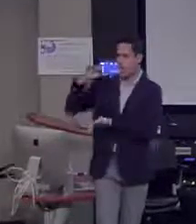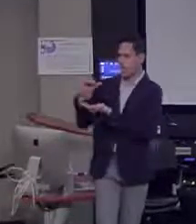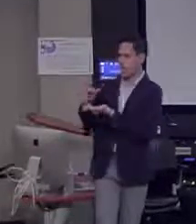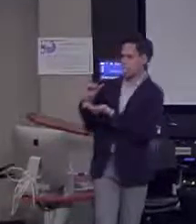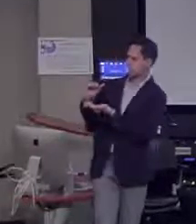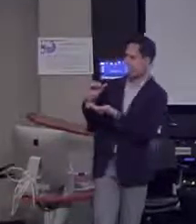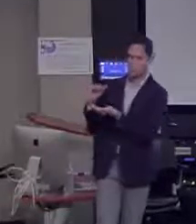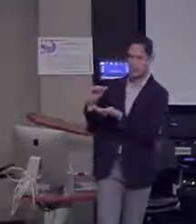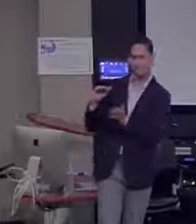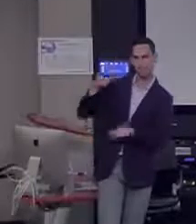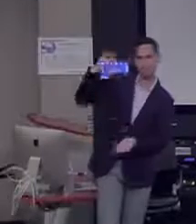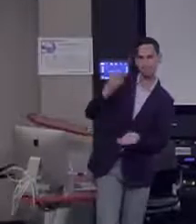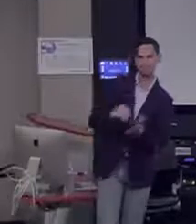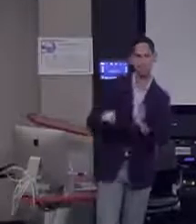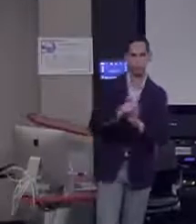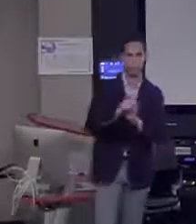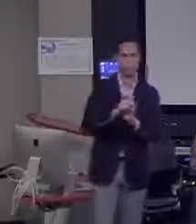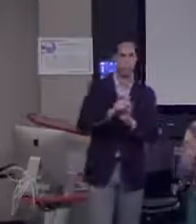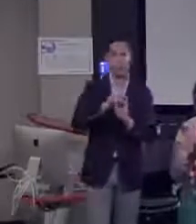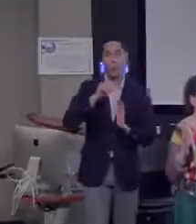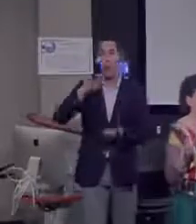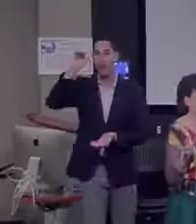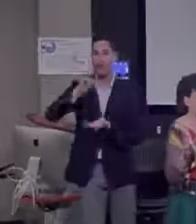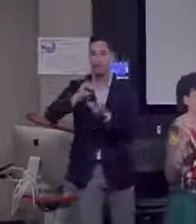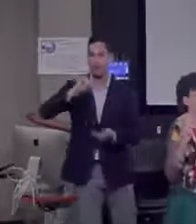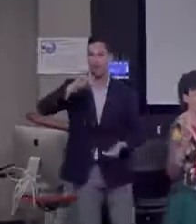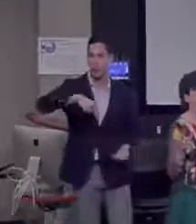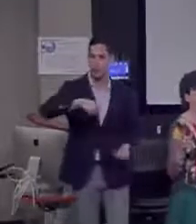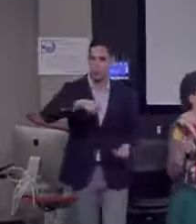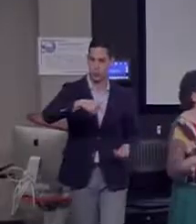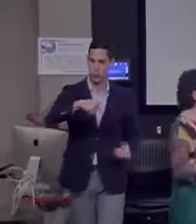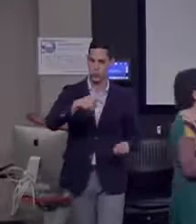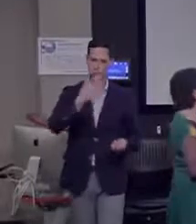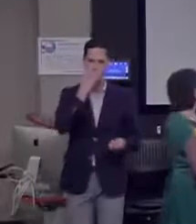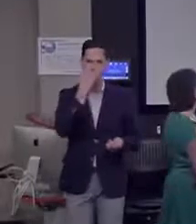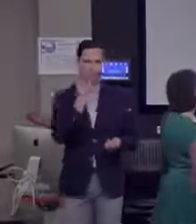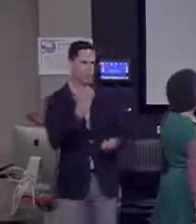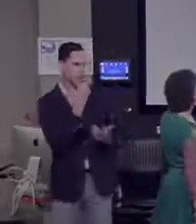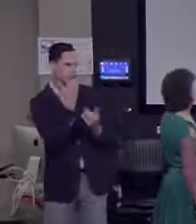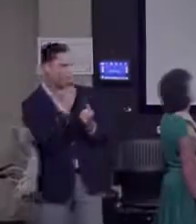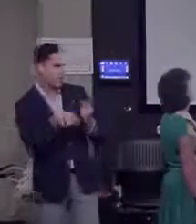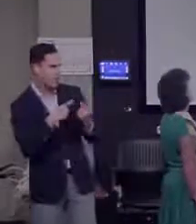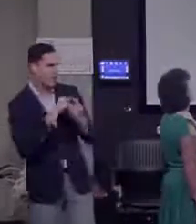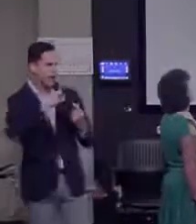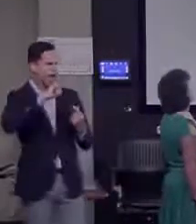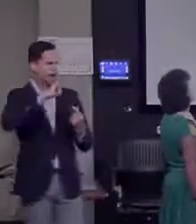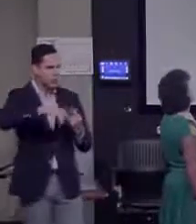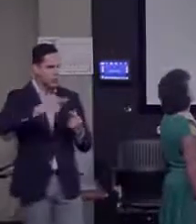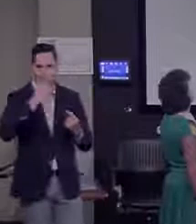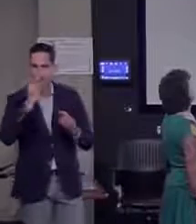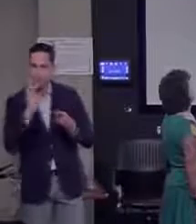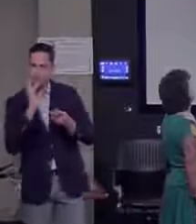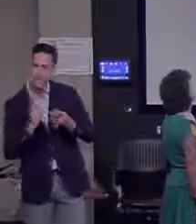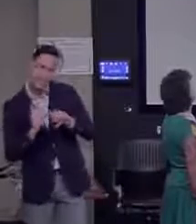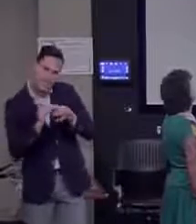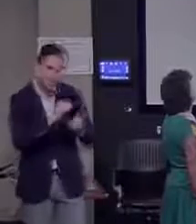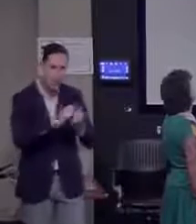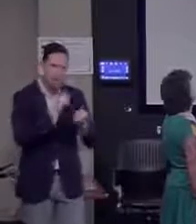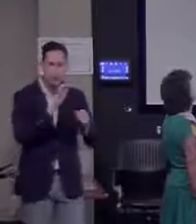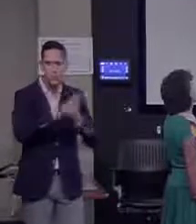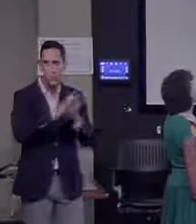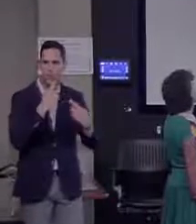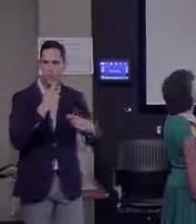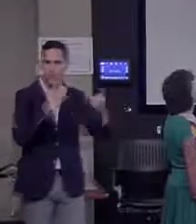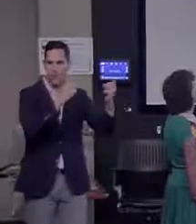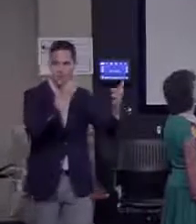I care about IQ is it correlates about 0.6 with school achievement. And here you see